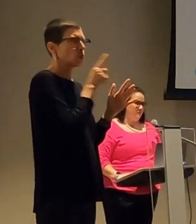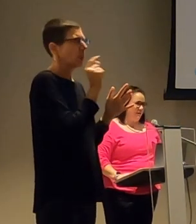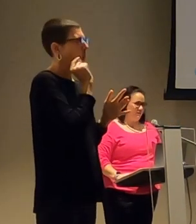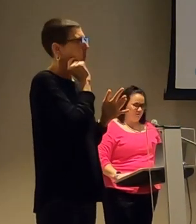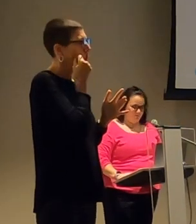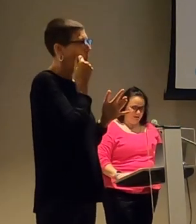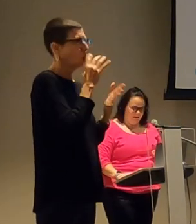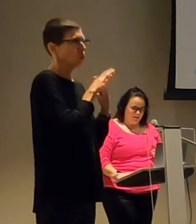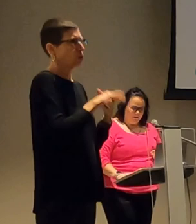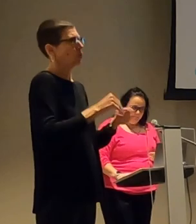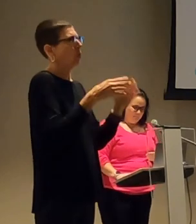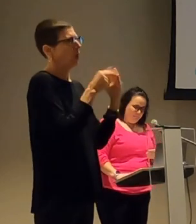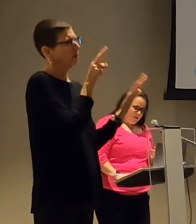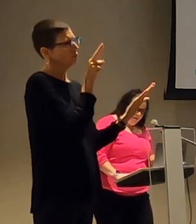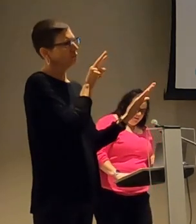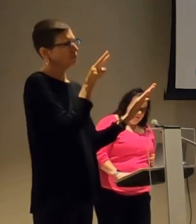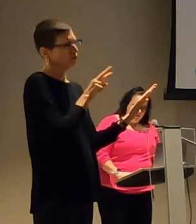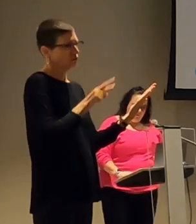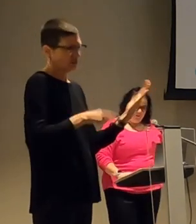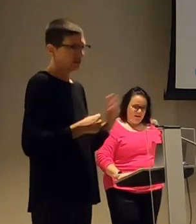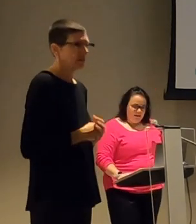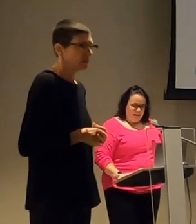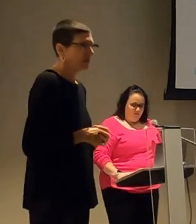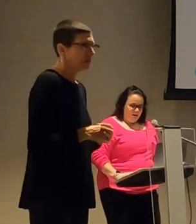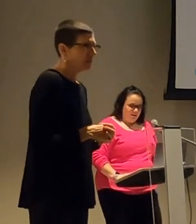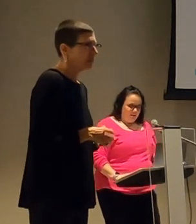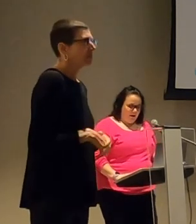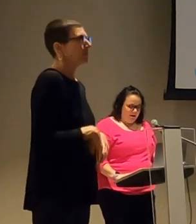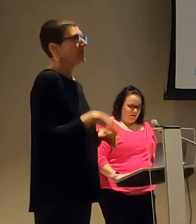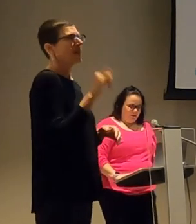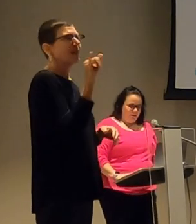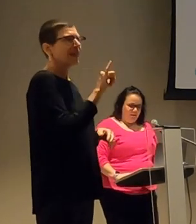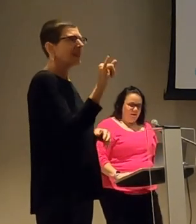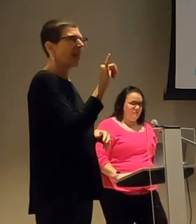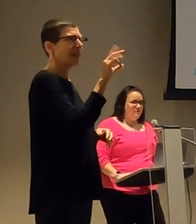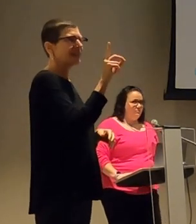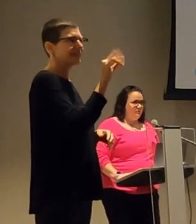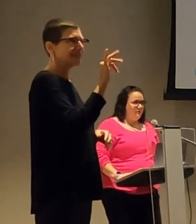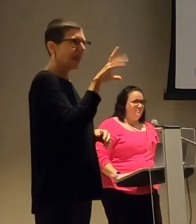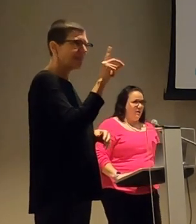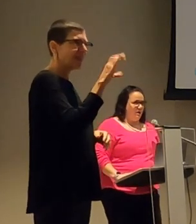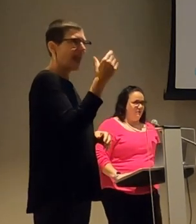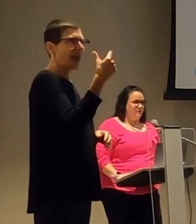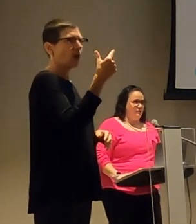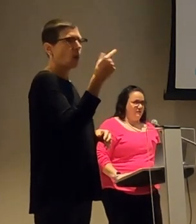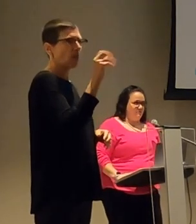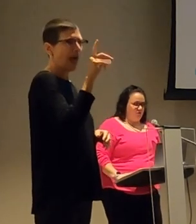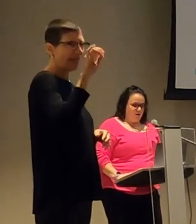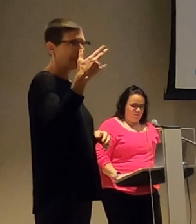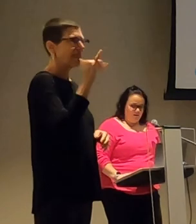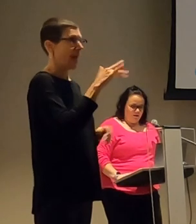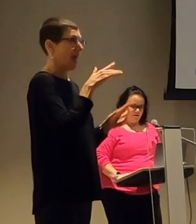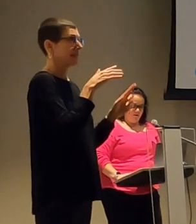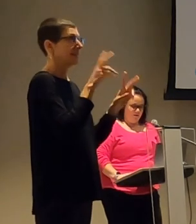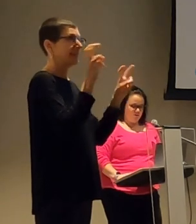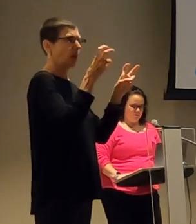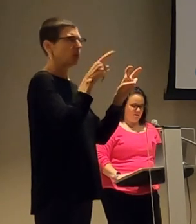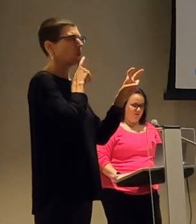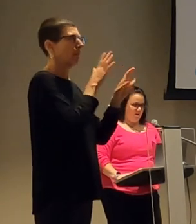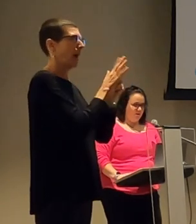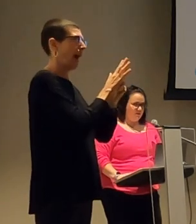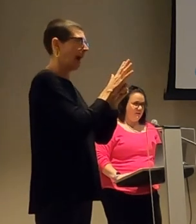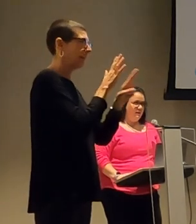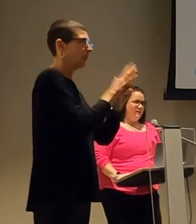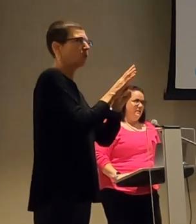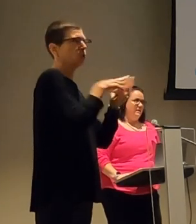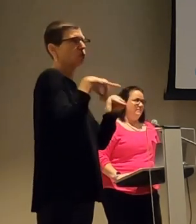cool story to read. So, like David and Goliath, it was a really popular subject in the history